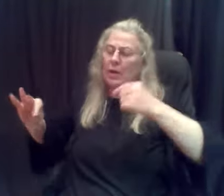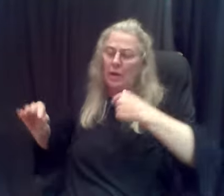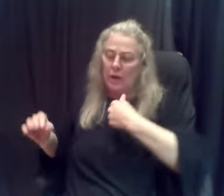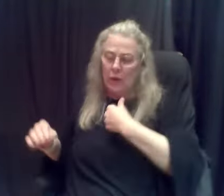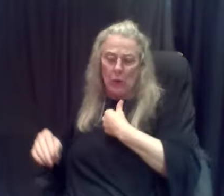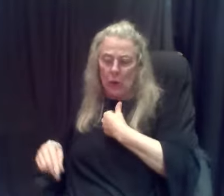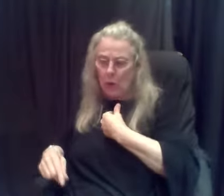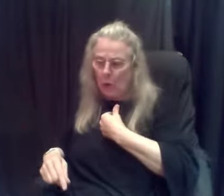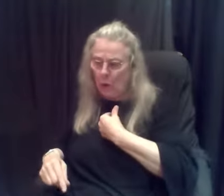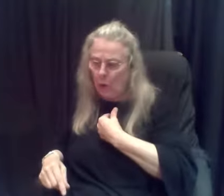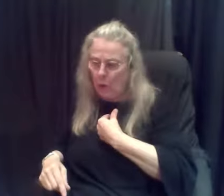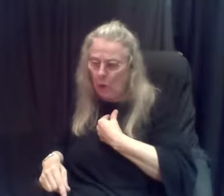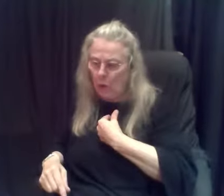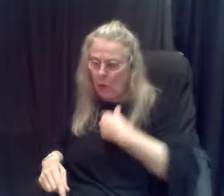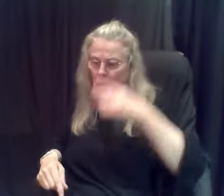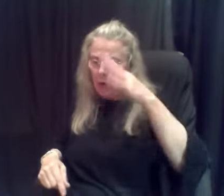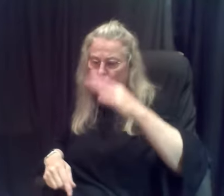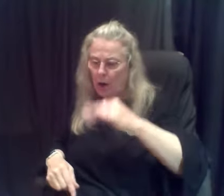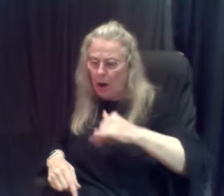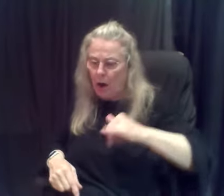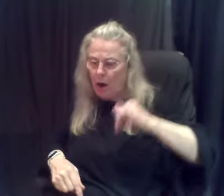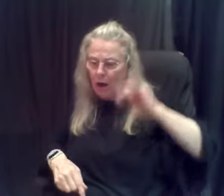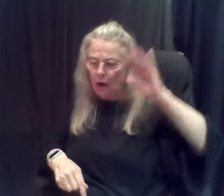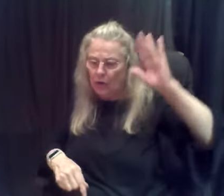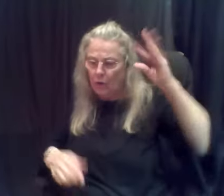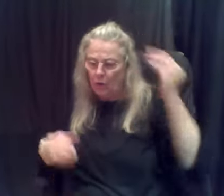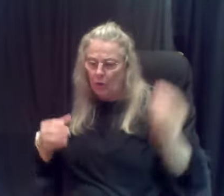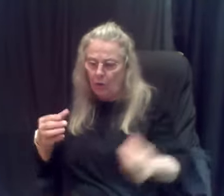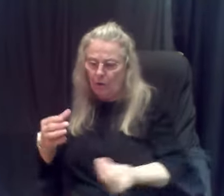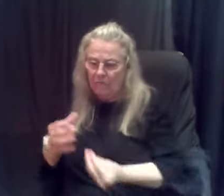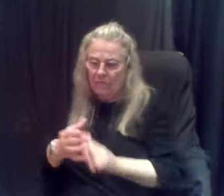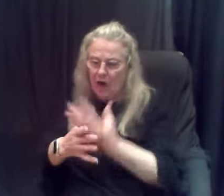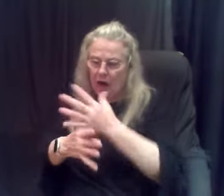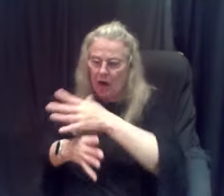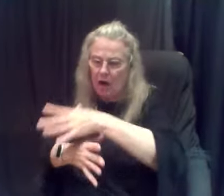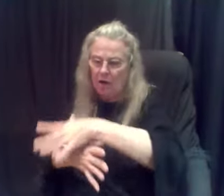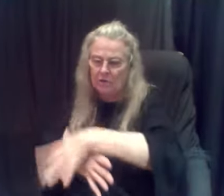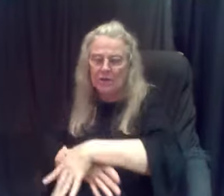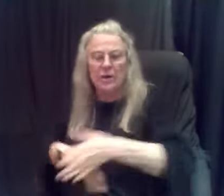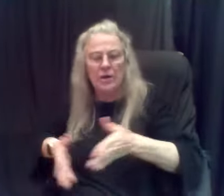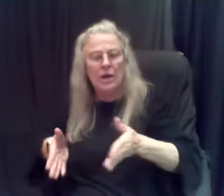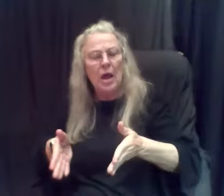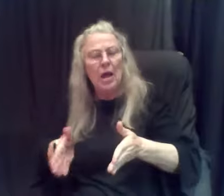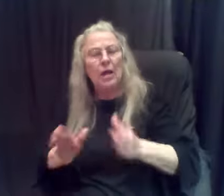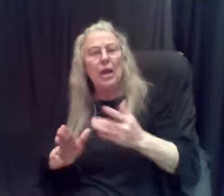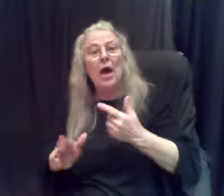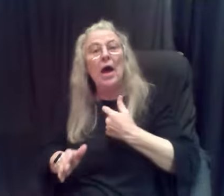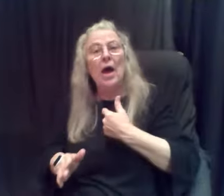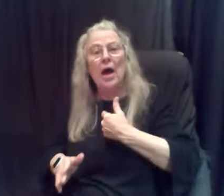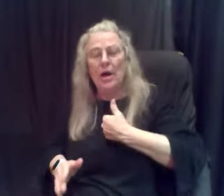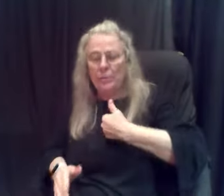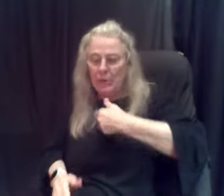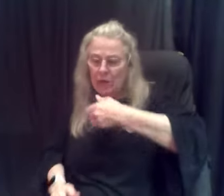me go. By your fountain, let